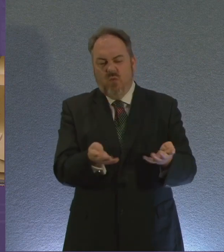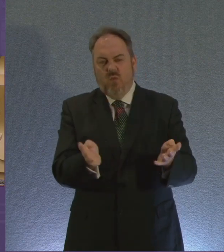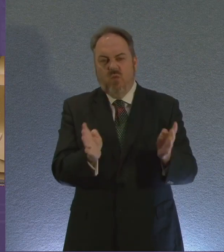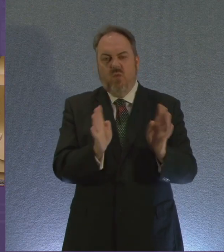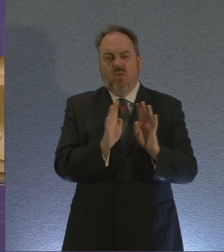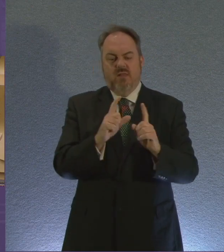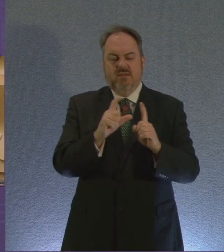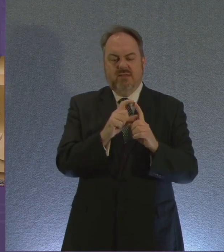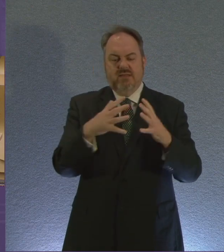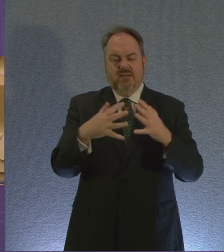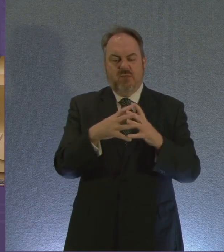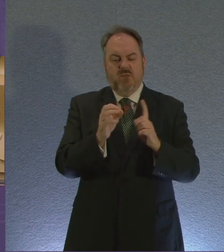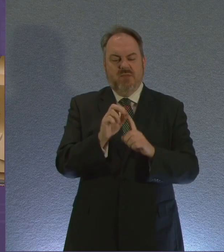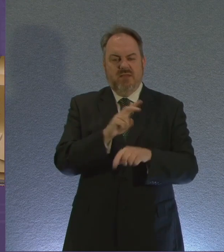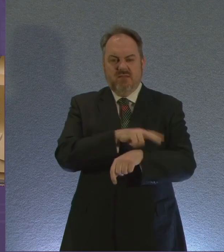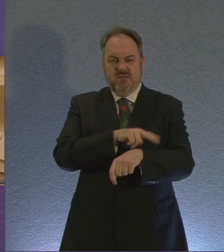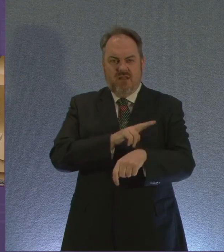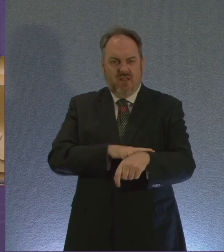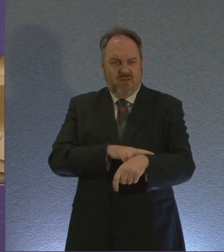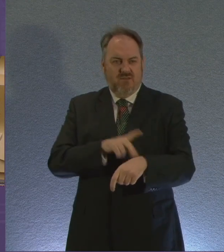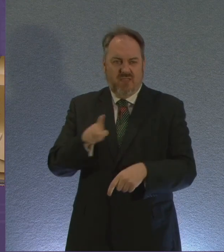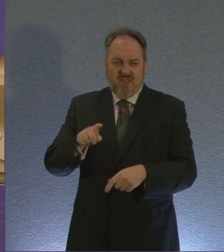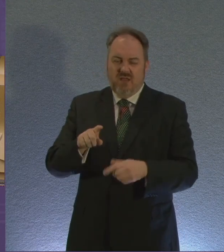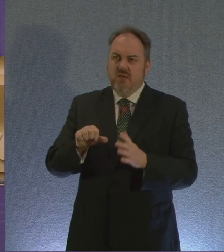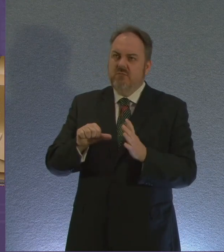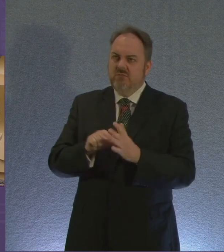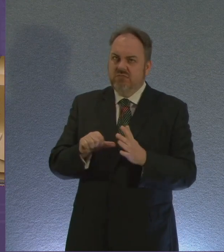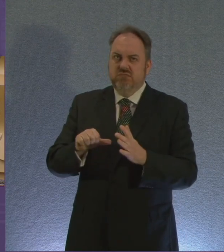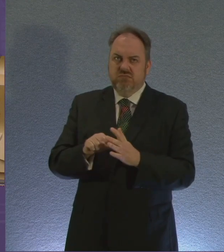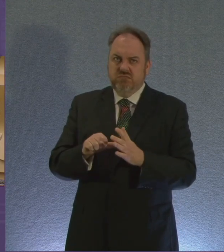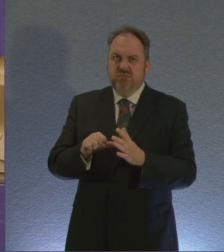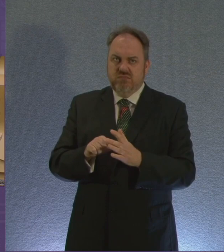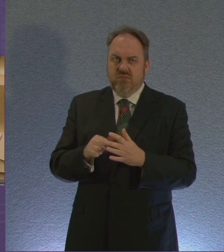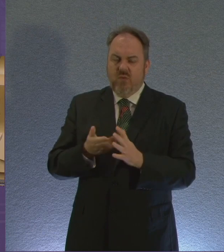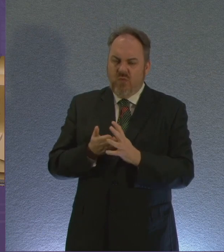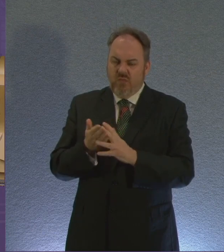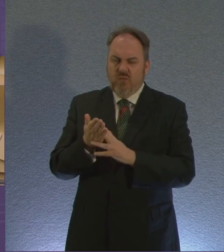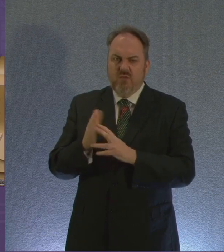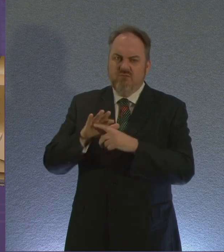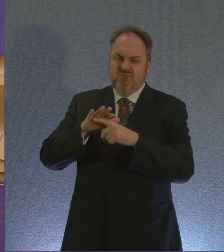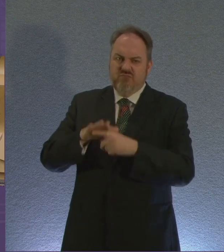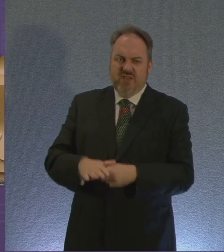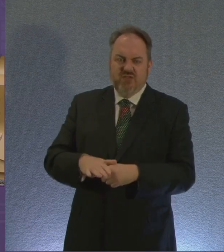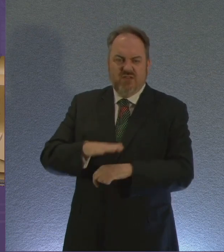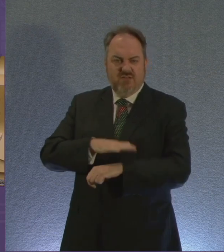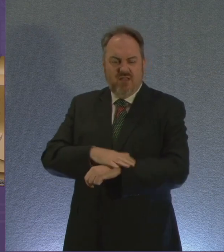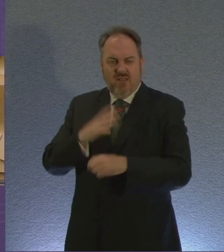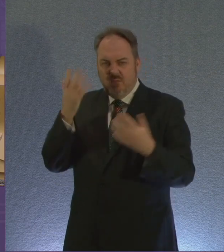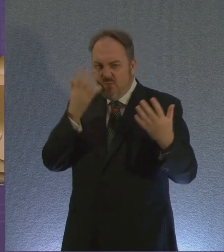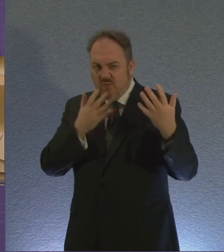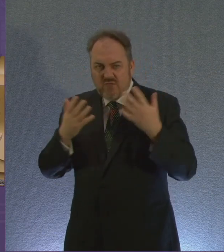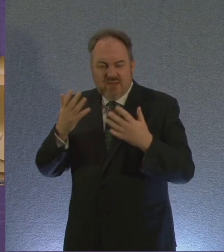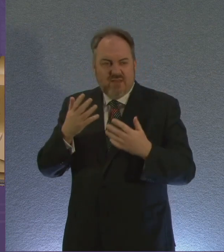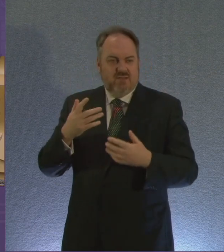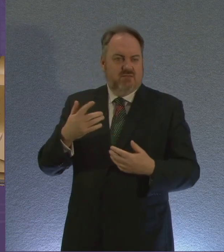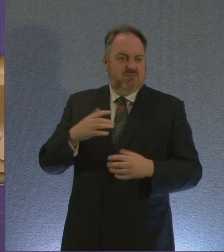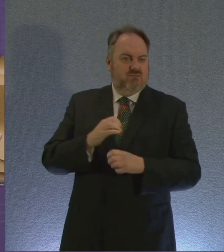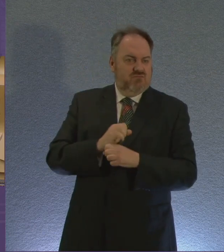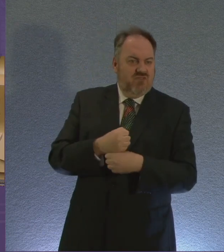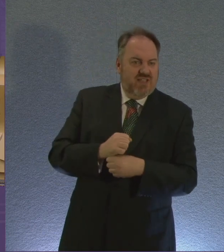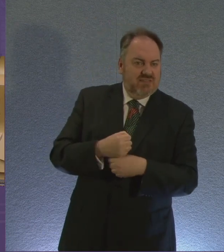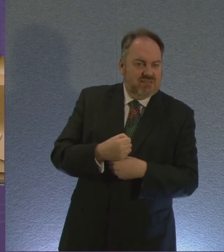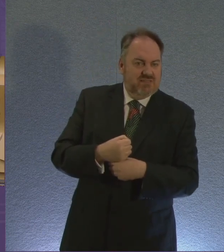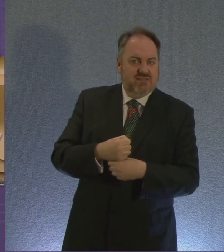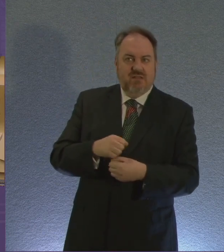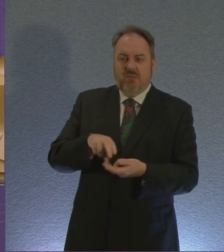country who are working under extreme pressure, both because of the increase in numbers going